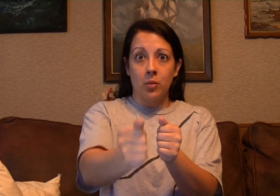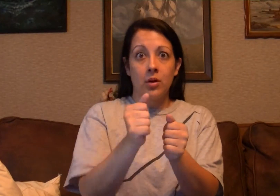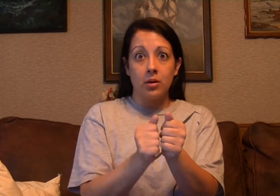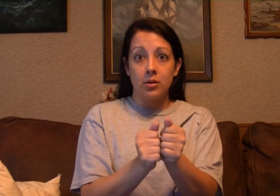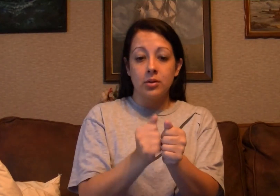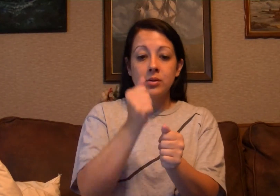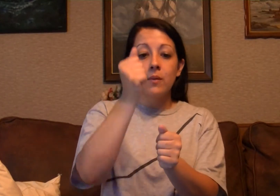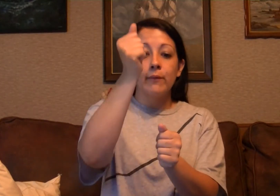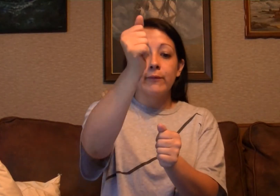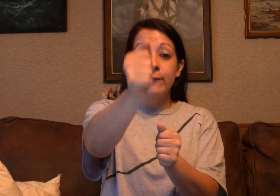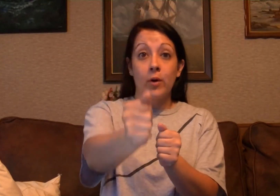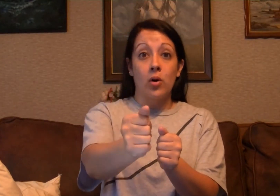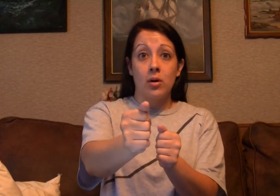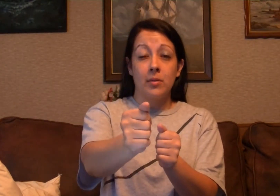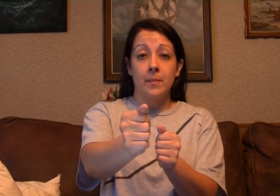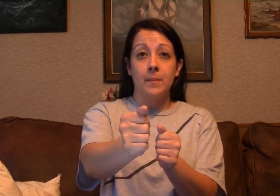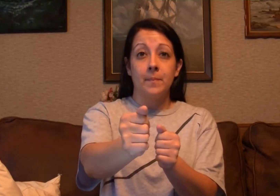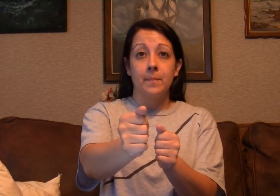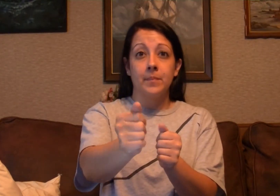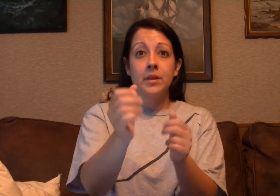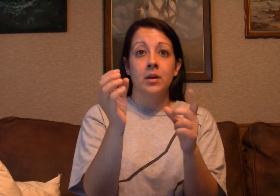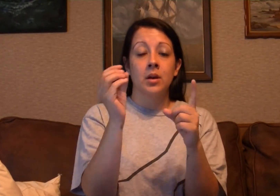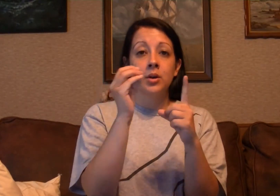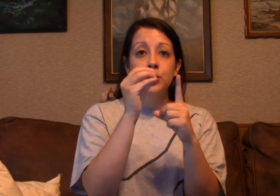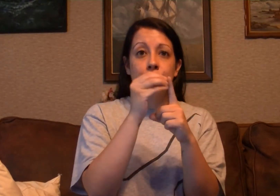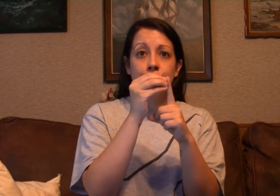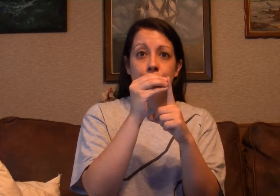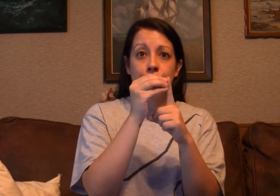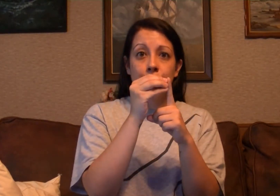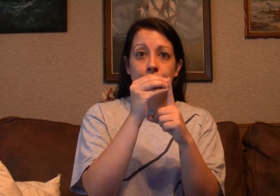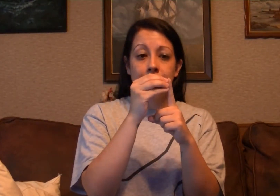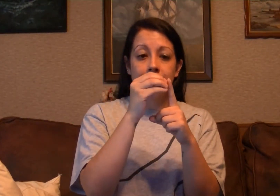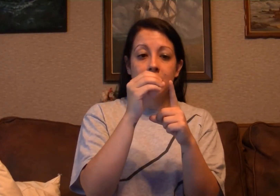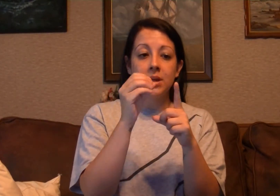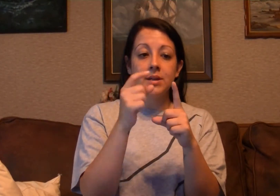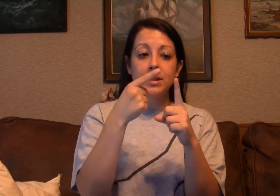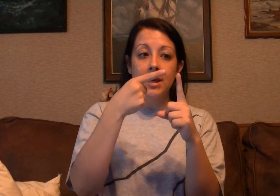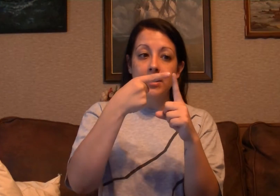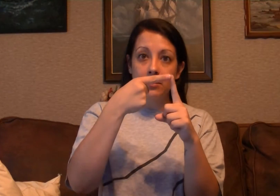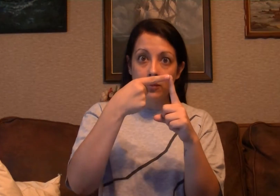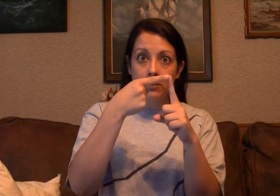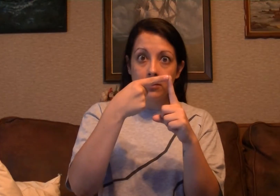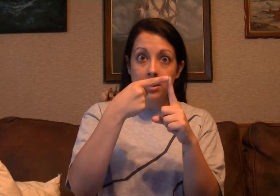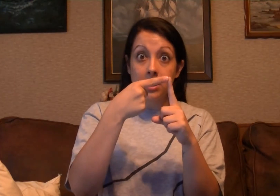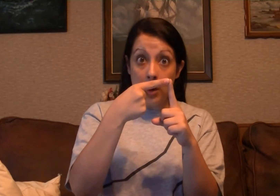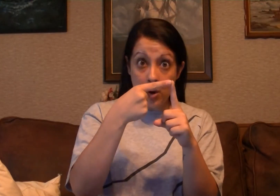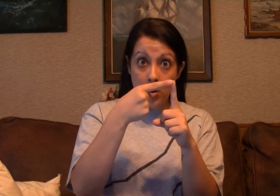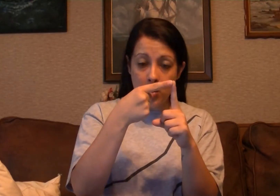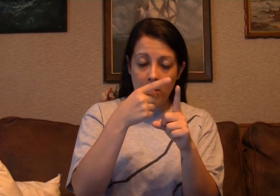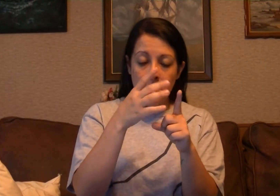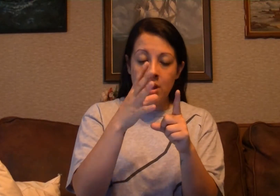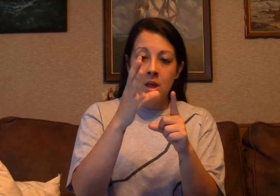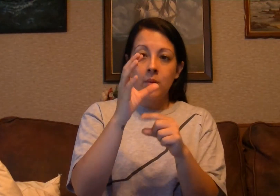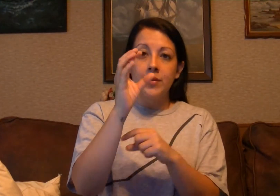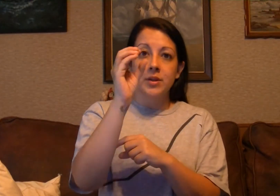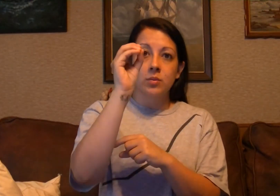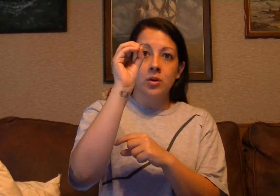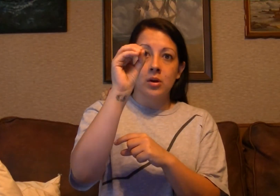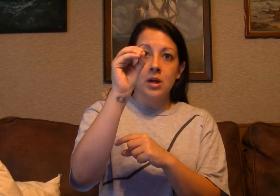forward. Far. 2 is like T-O. So with this one, you're going to